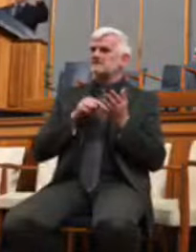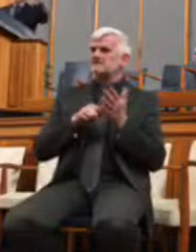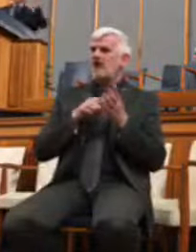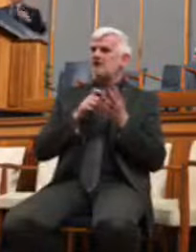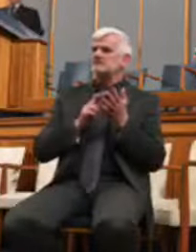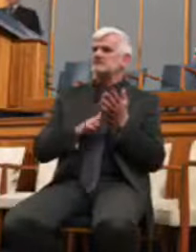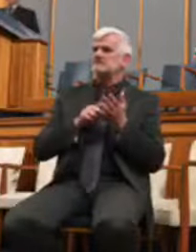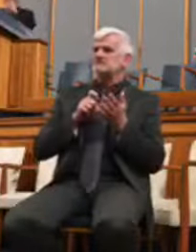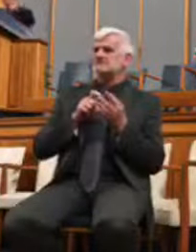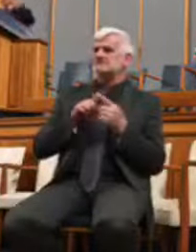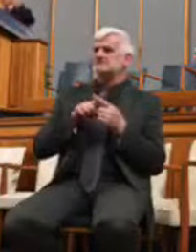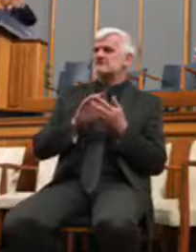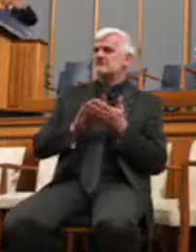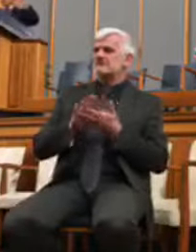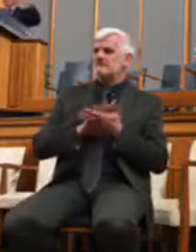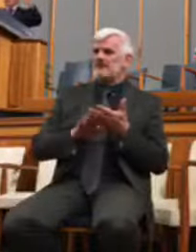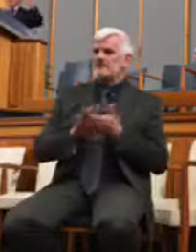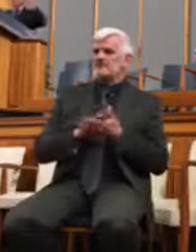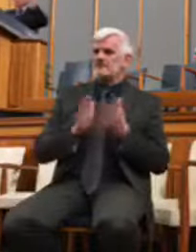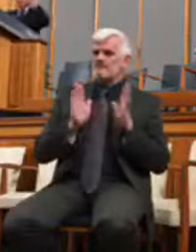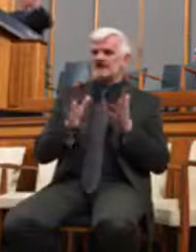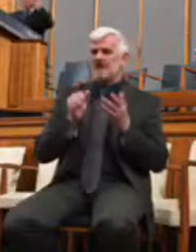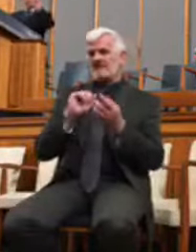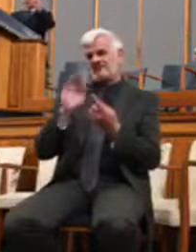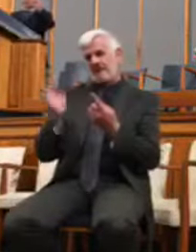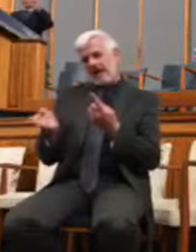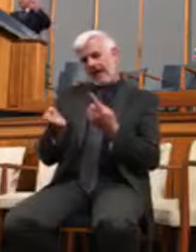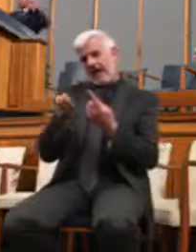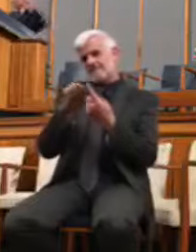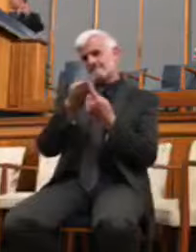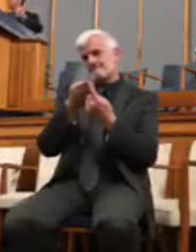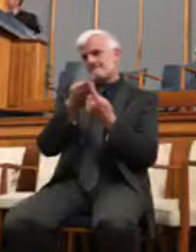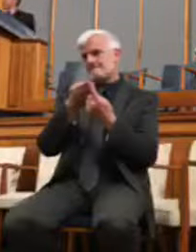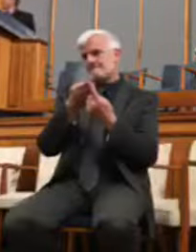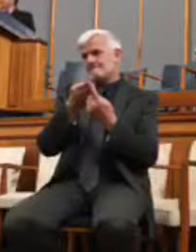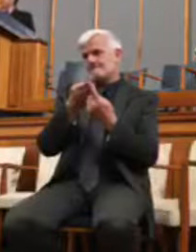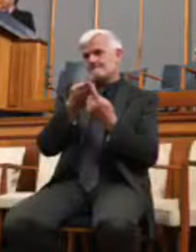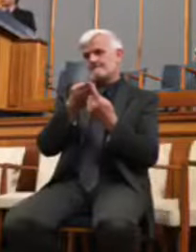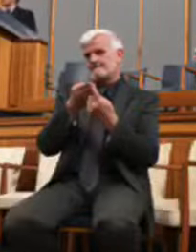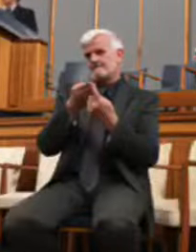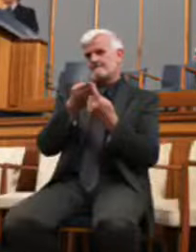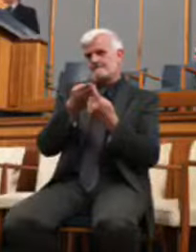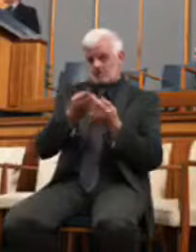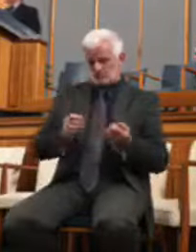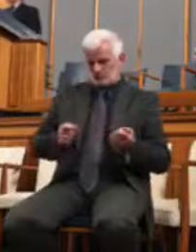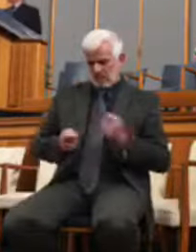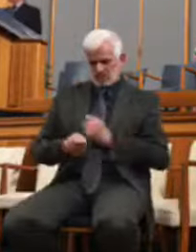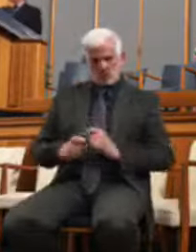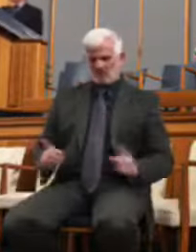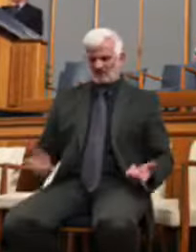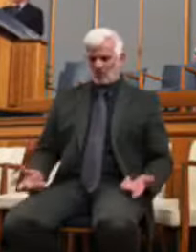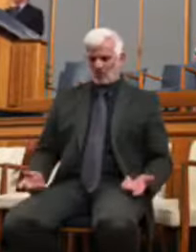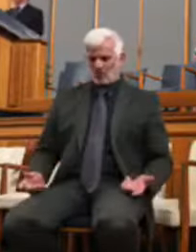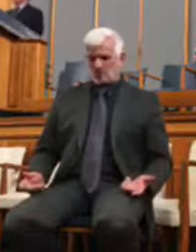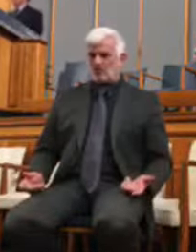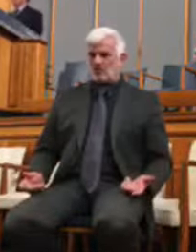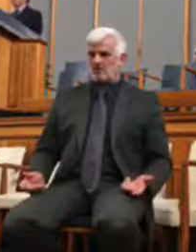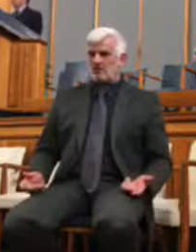special object. I'm sorry to use the word object, but I'm sure you understand what I mean. Repentance must have a person.